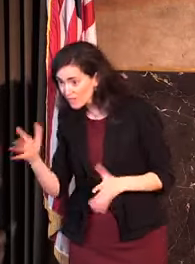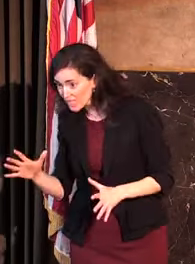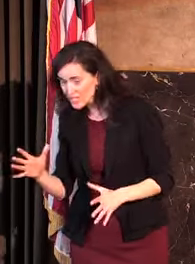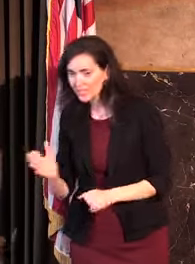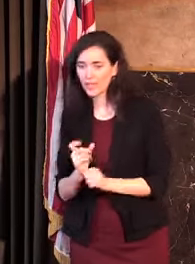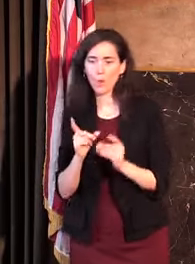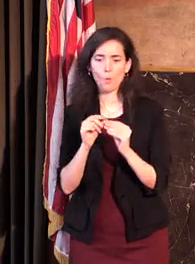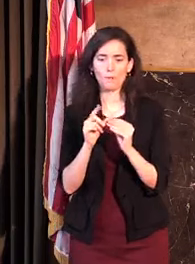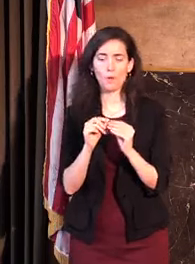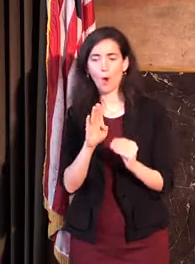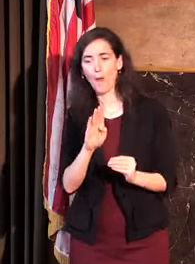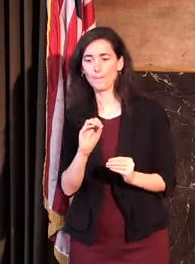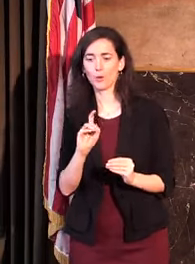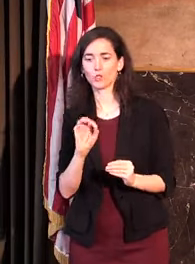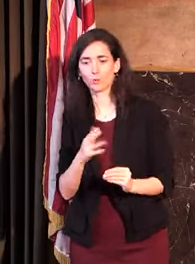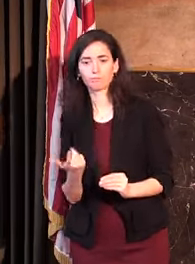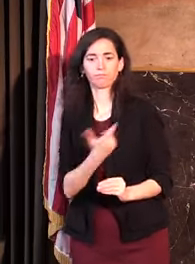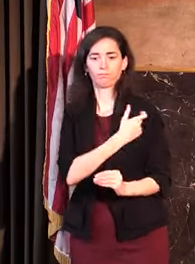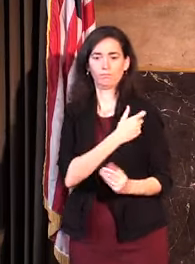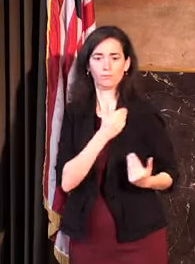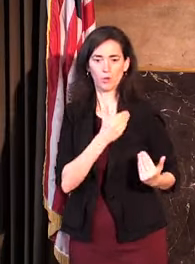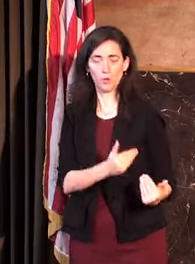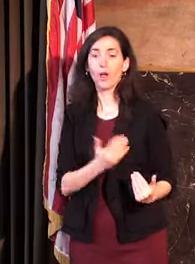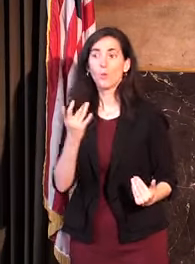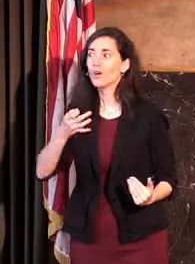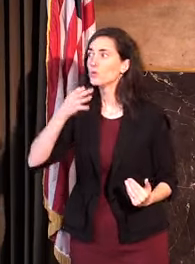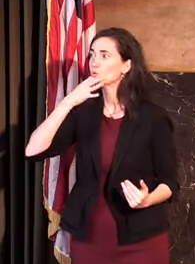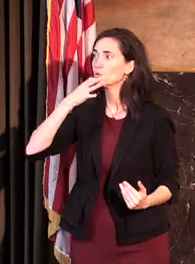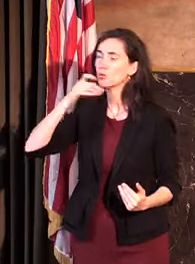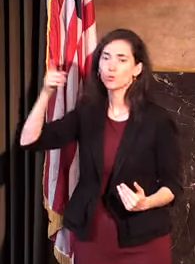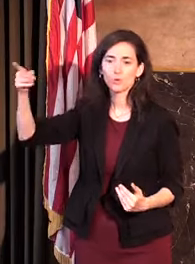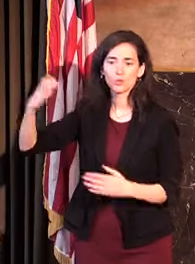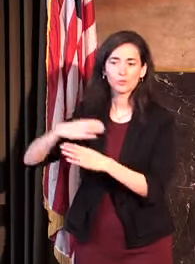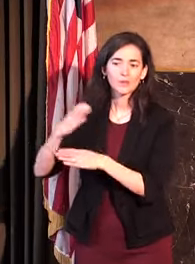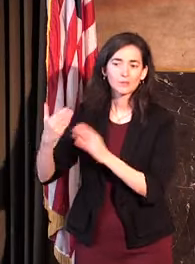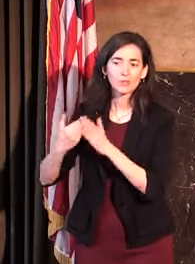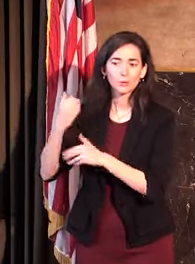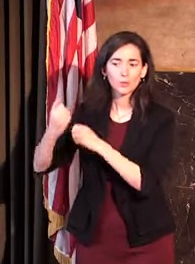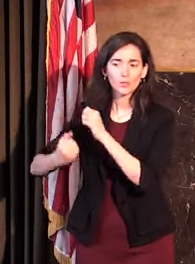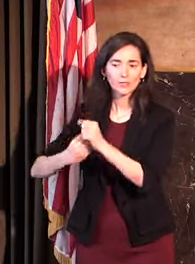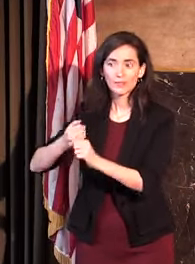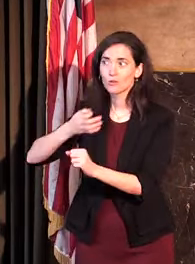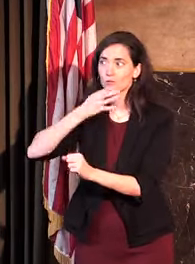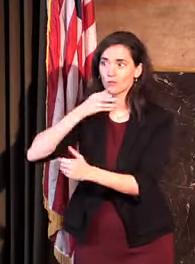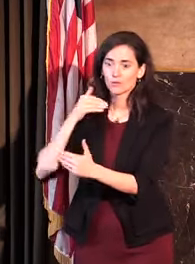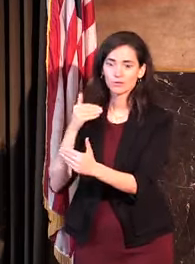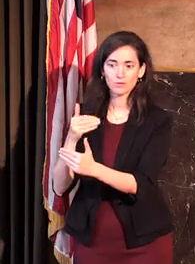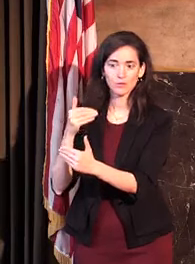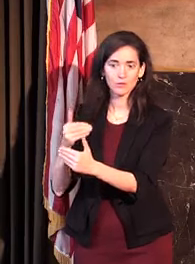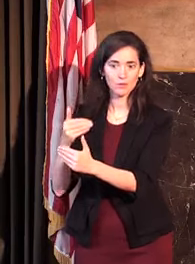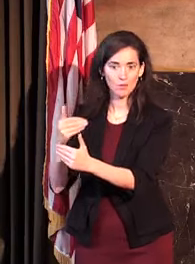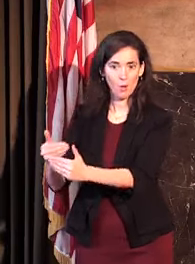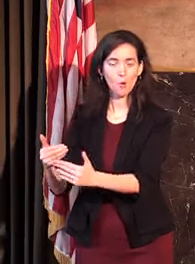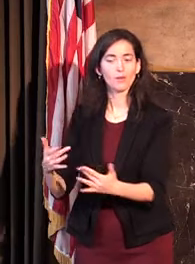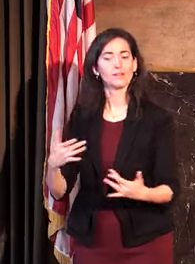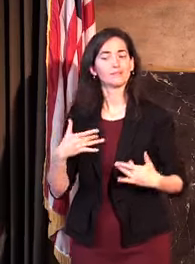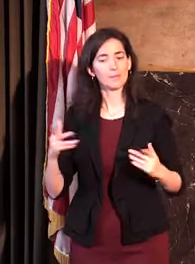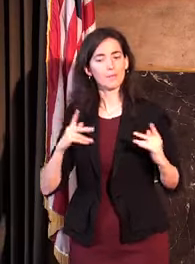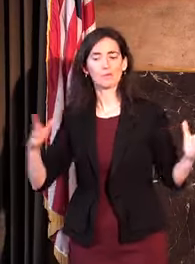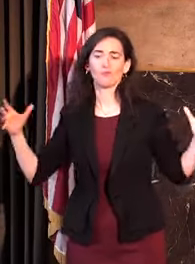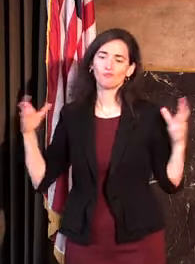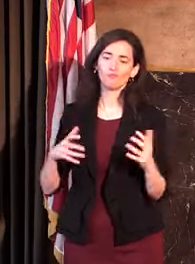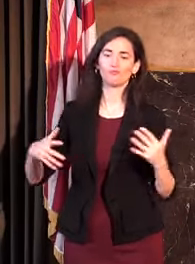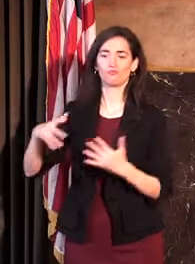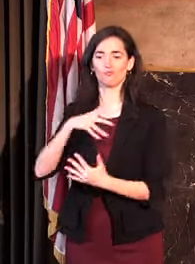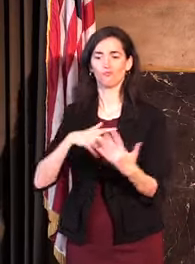booster, because we have holiday seasons coming up. And we know people are going to be tempted to gather